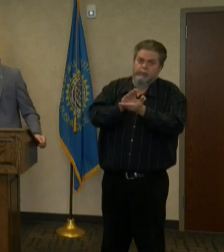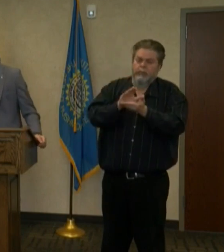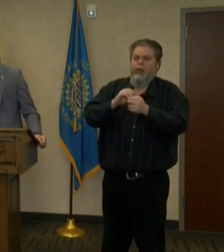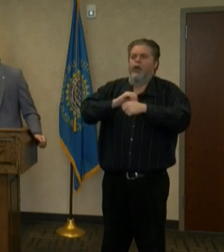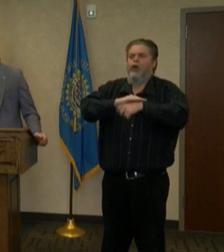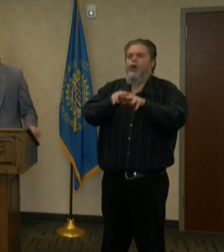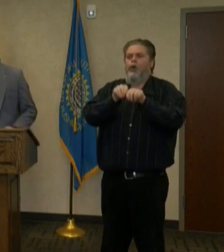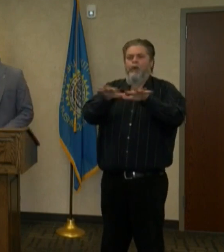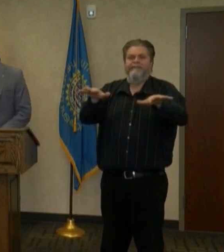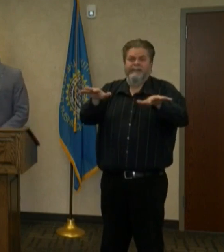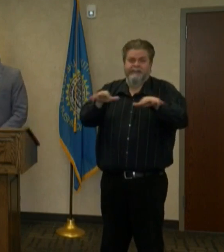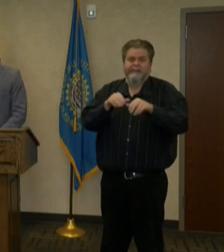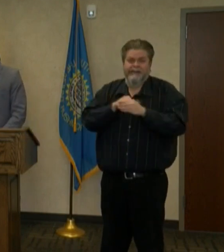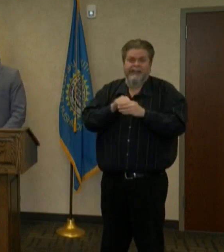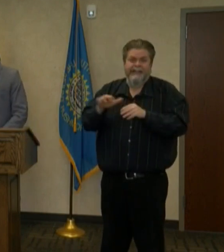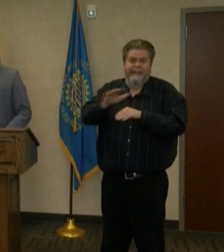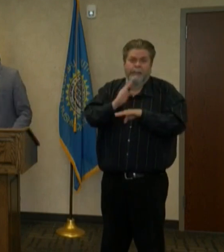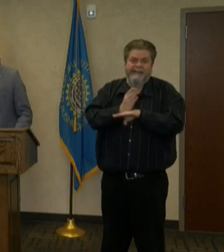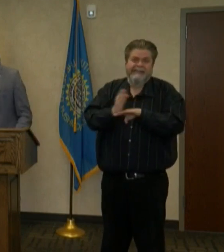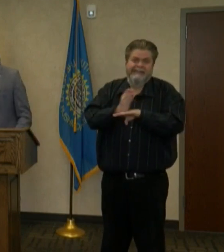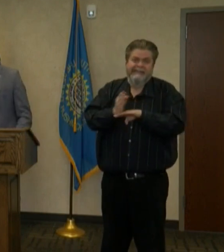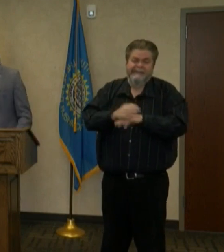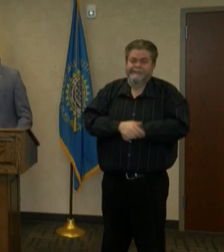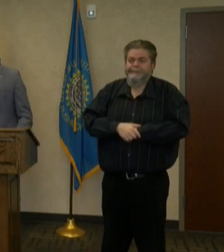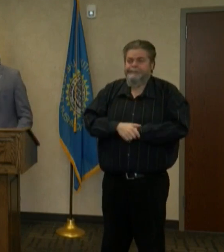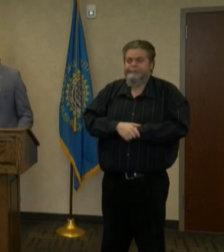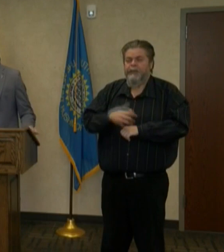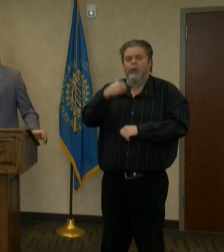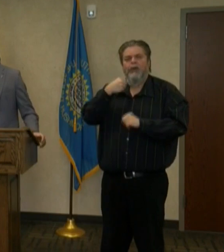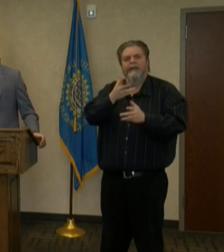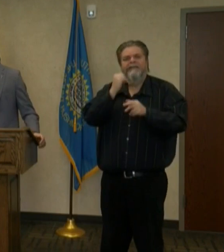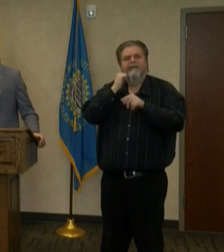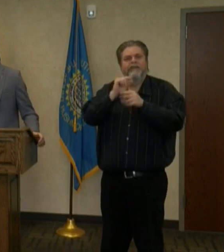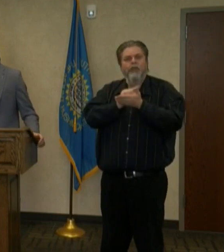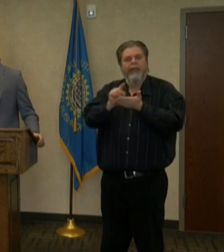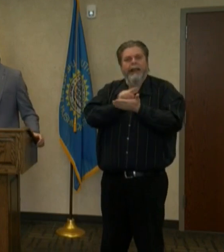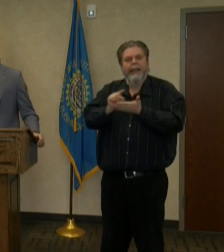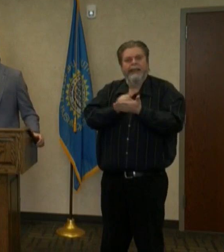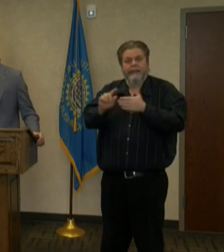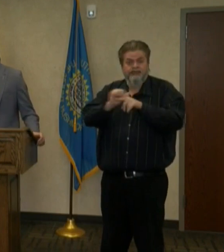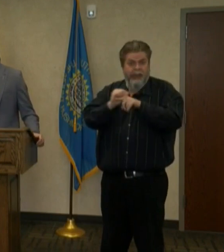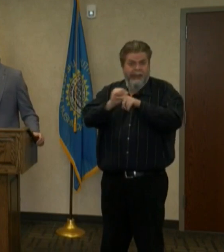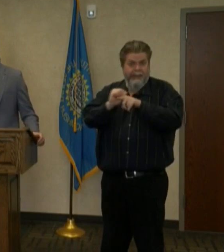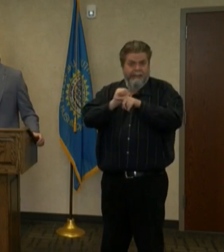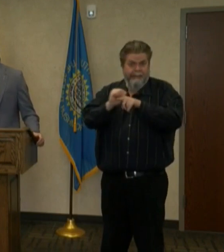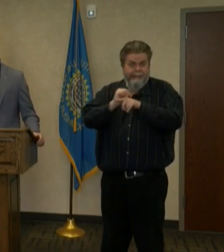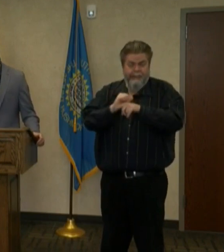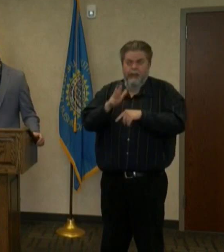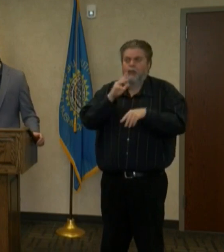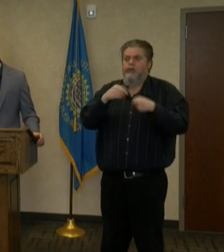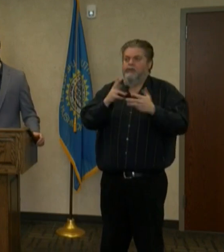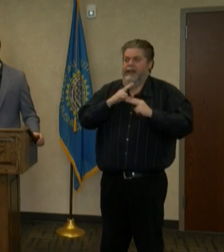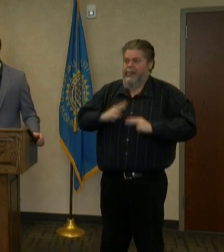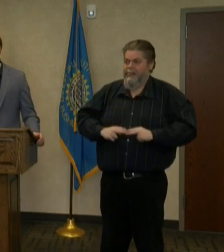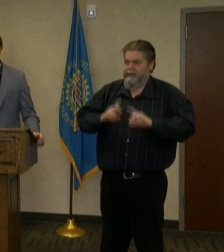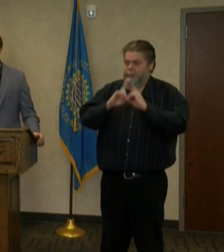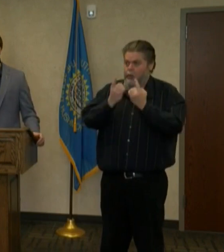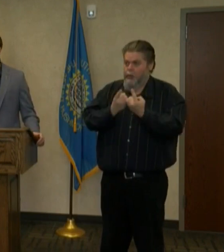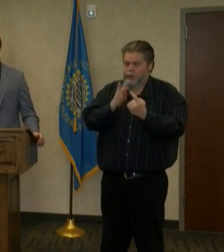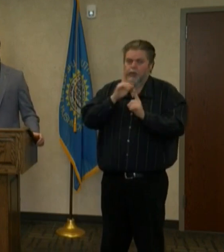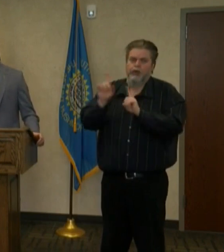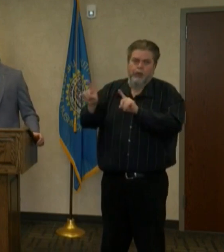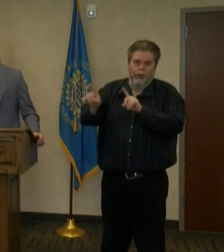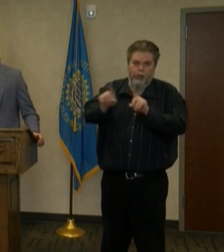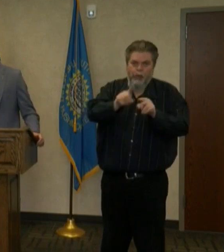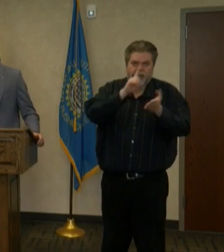businesses. We will be providing weekly training to these businesses. We will be using our health department to go on